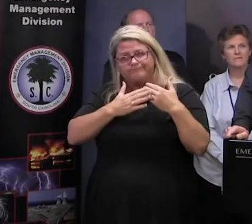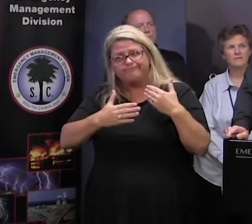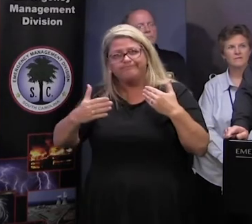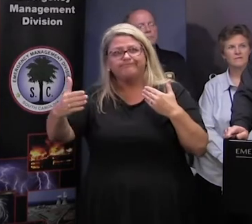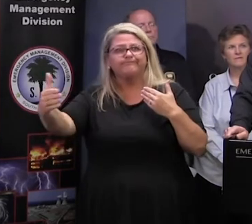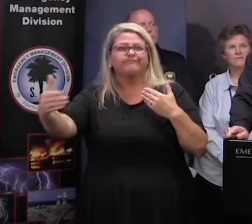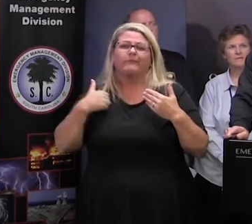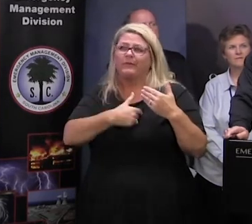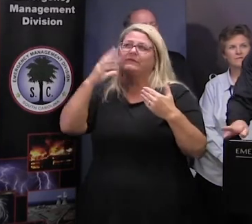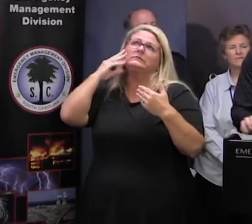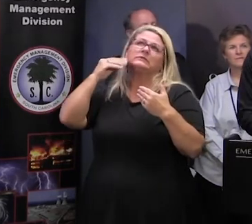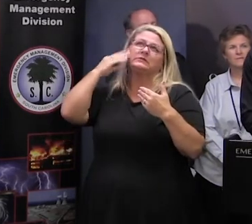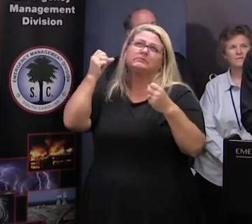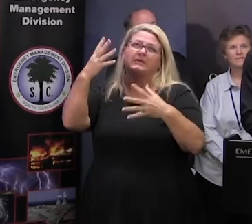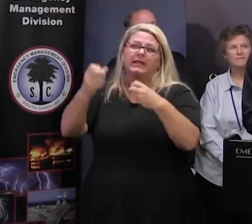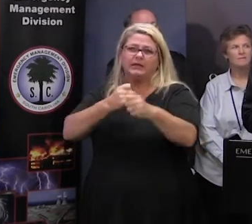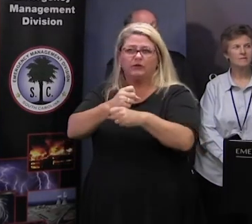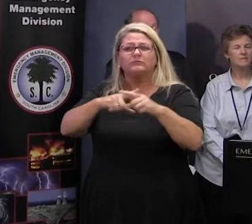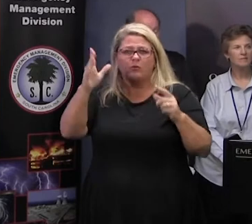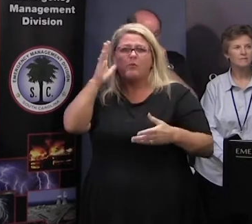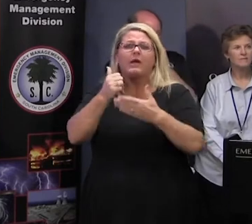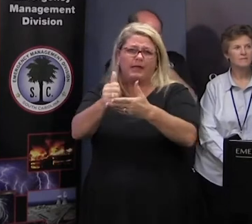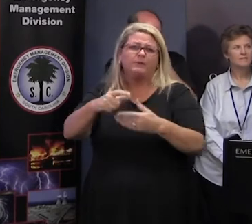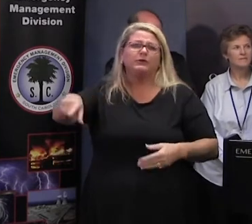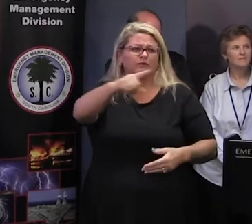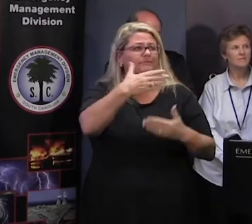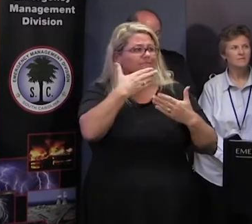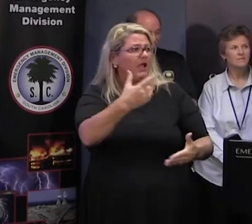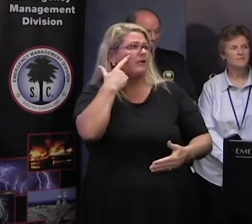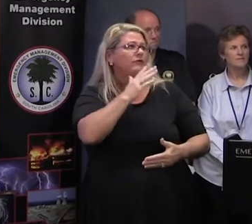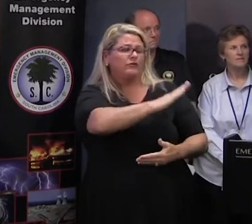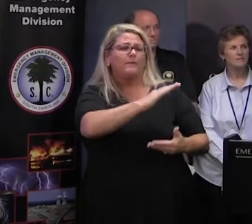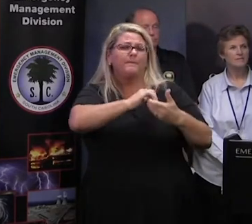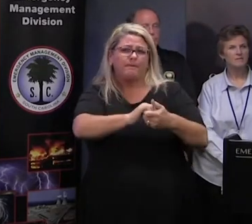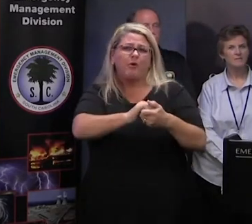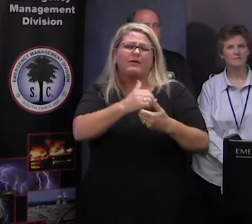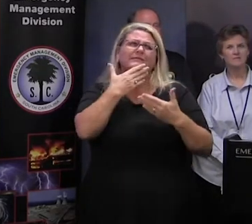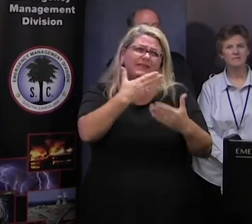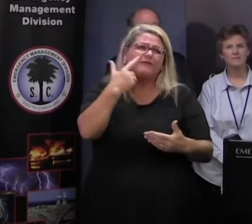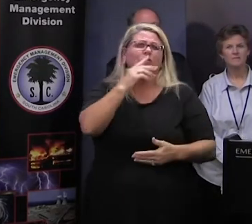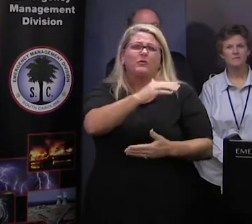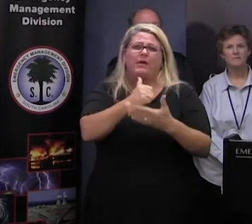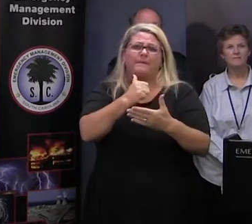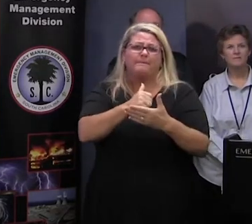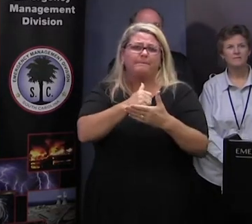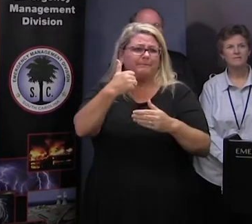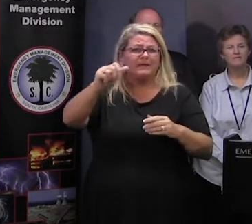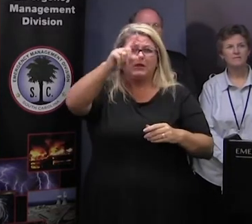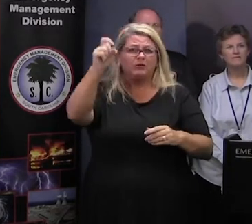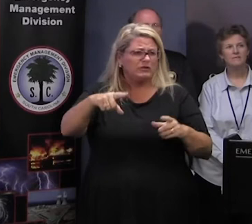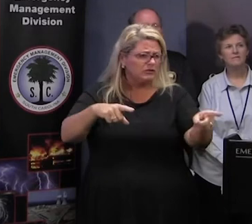through this. And Governor, thanks again for your partnership. Well, we appreciate your great help. Are there any questions? How many